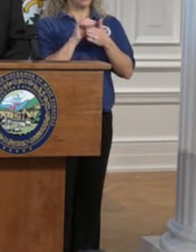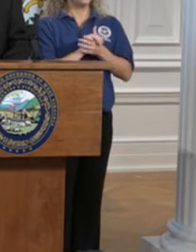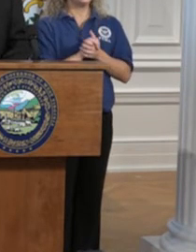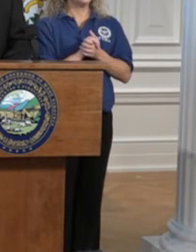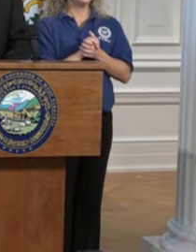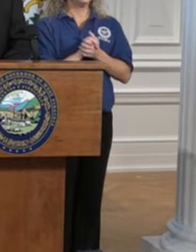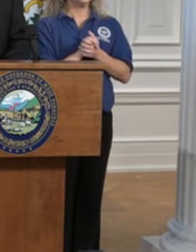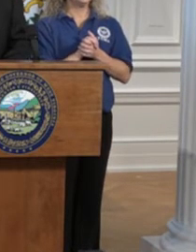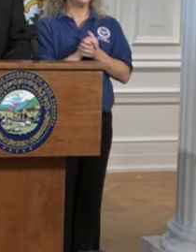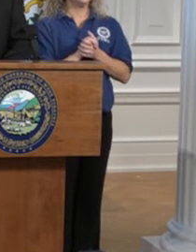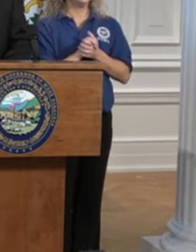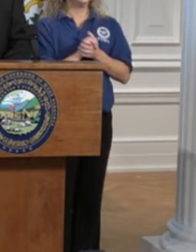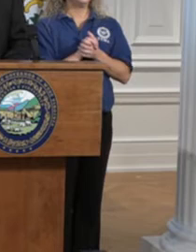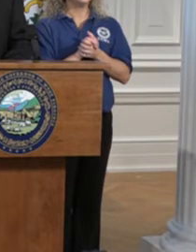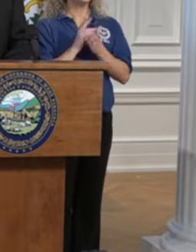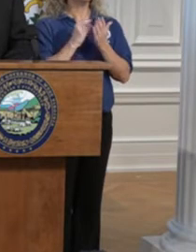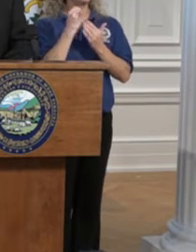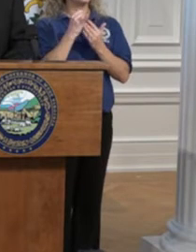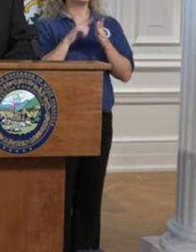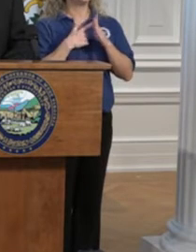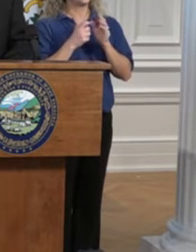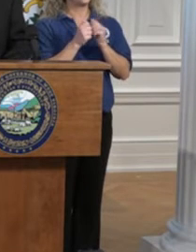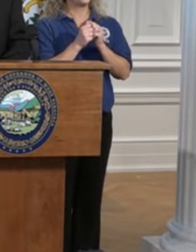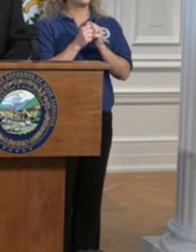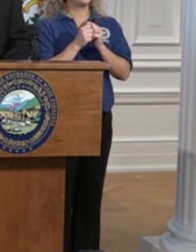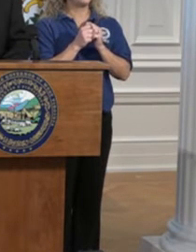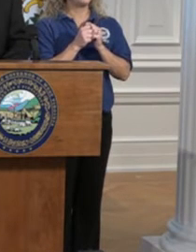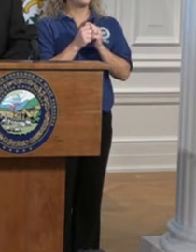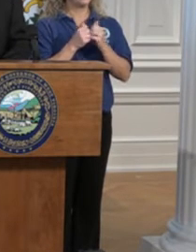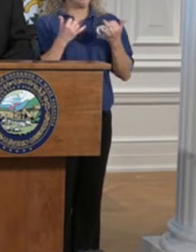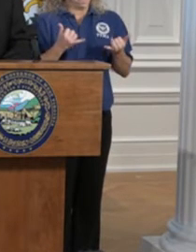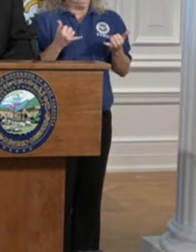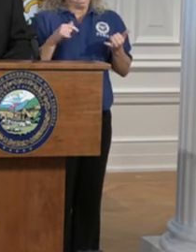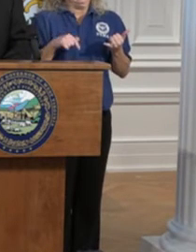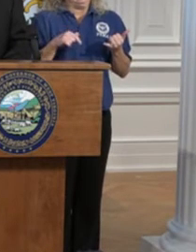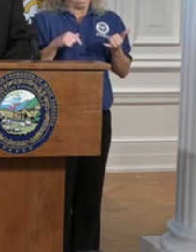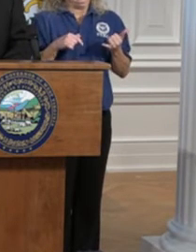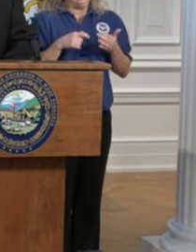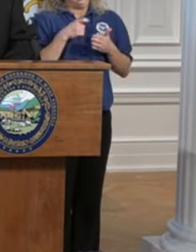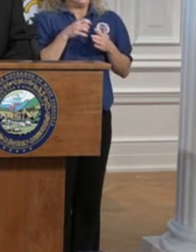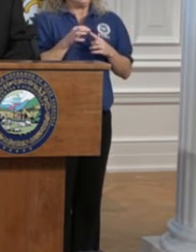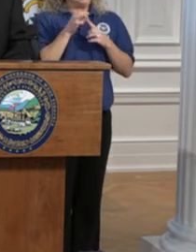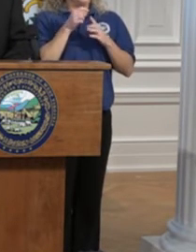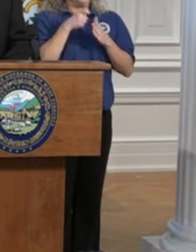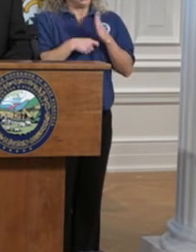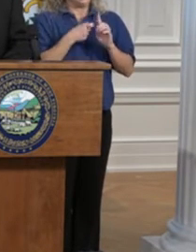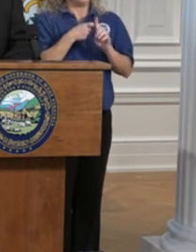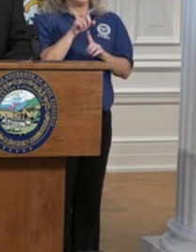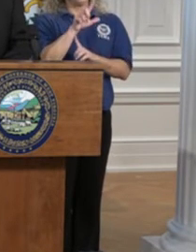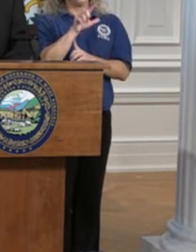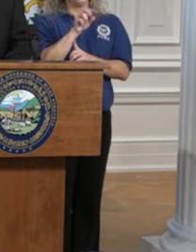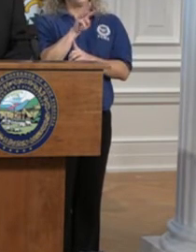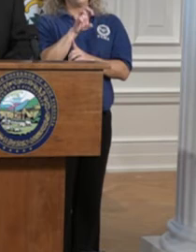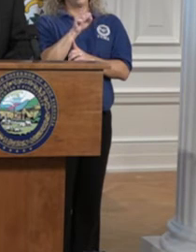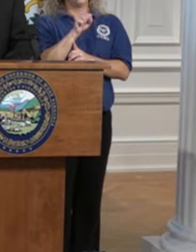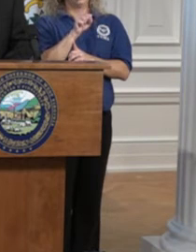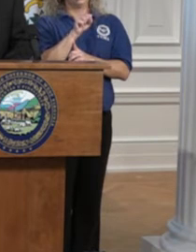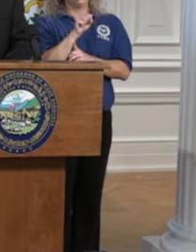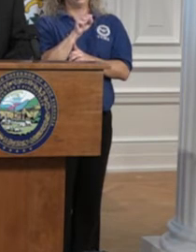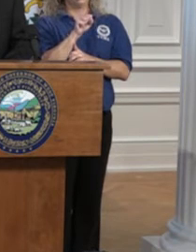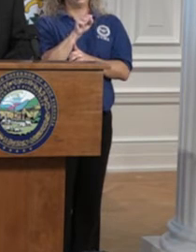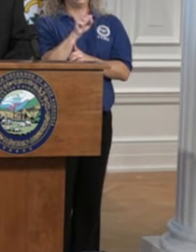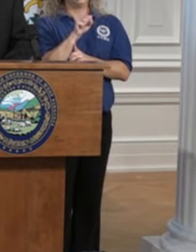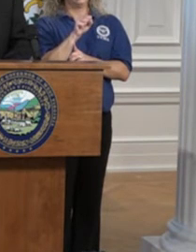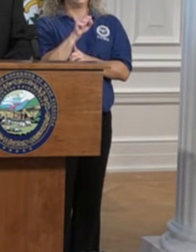$250,000. We're going to get this project started with this, and with the pricing, special pricing we're getting from Lowe's, we